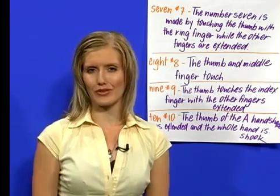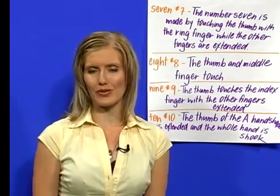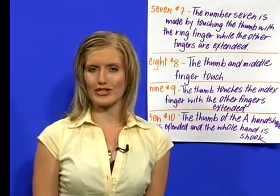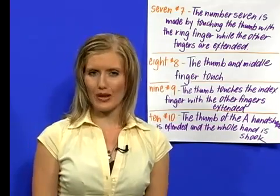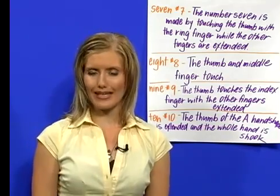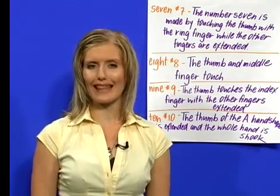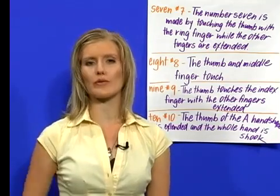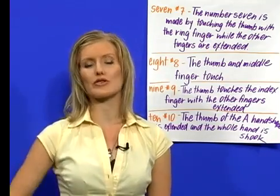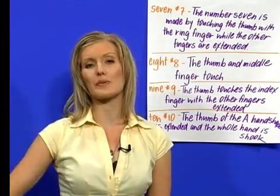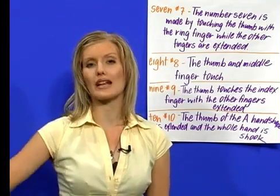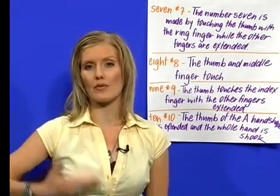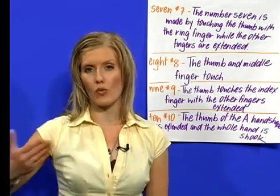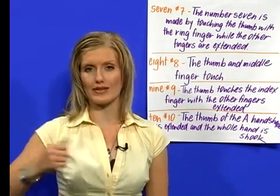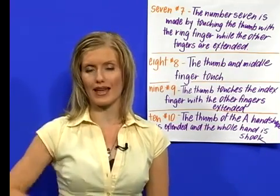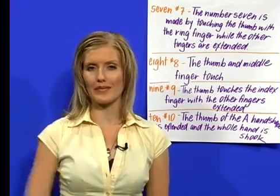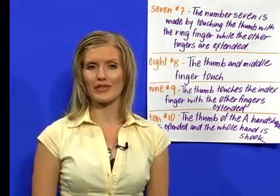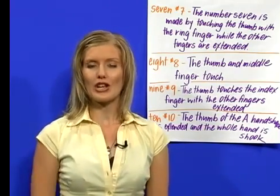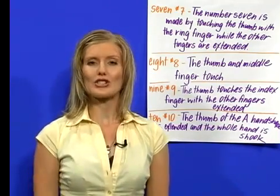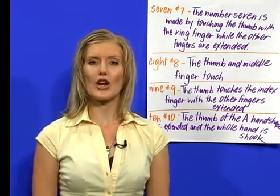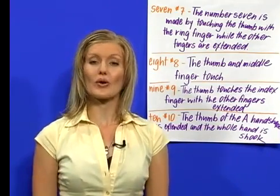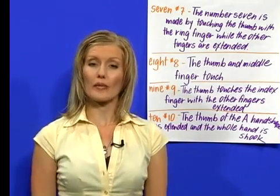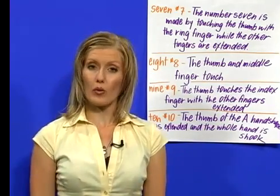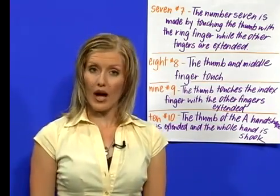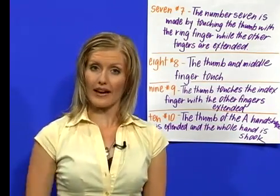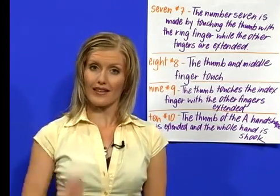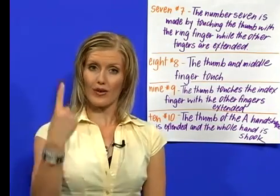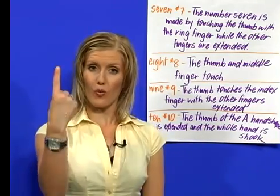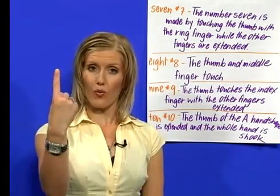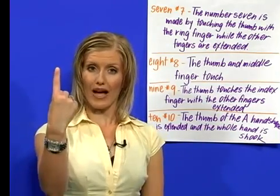it slowly and then we'll speed it up once again. So number 1, 1,